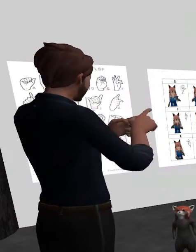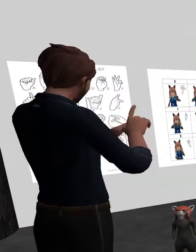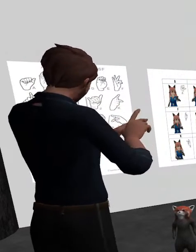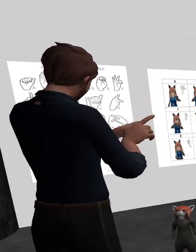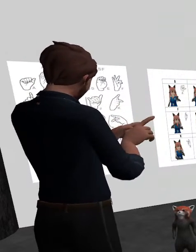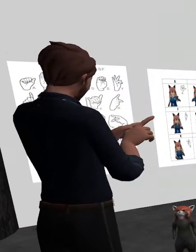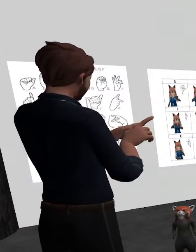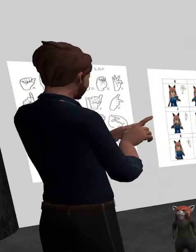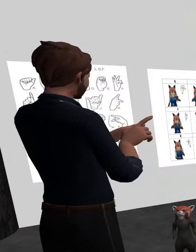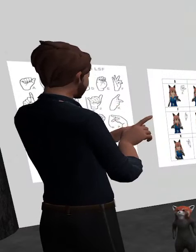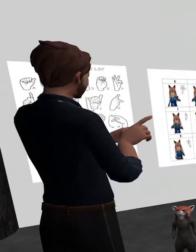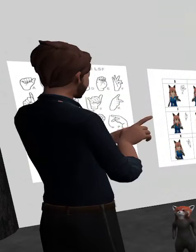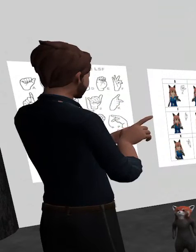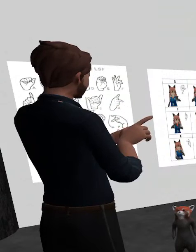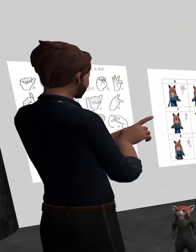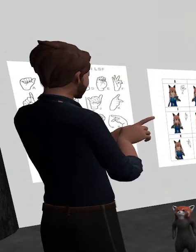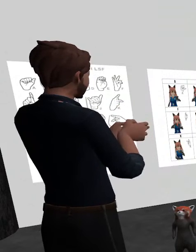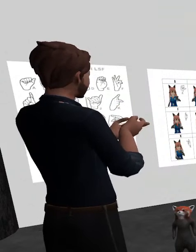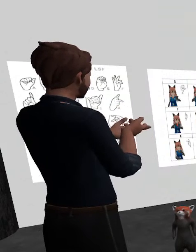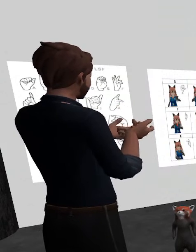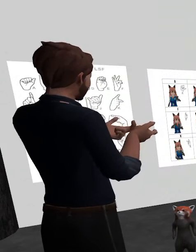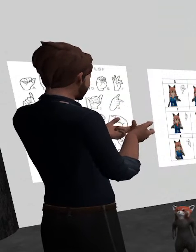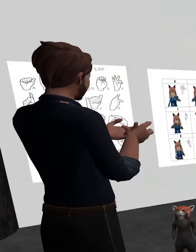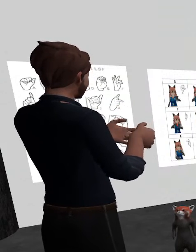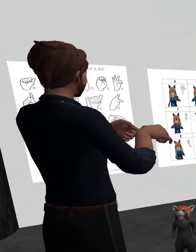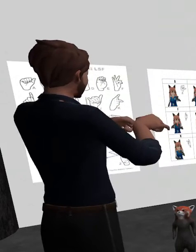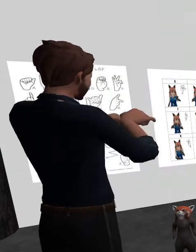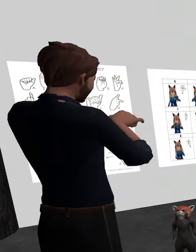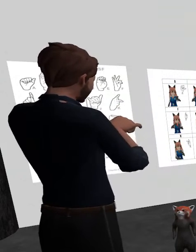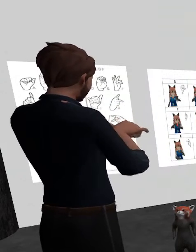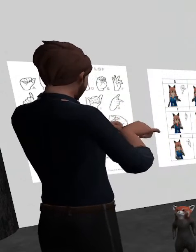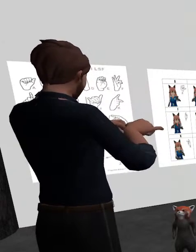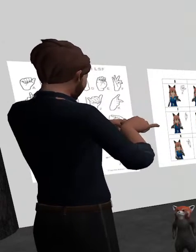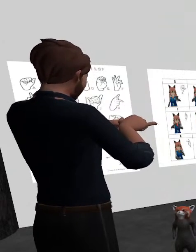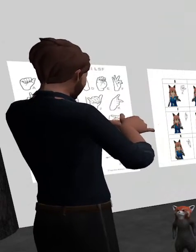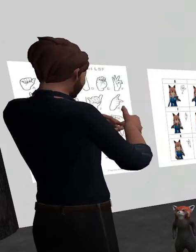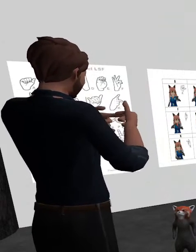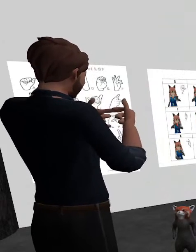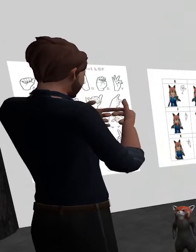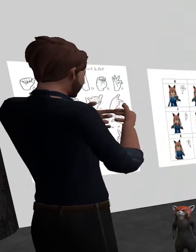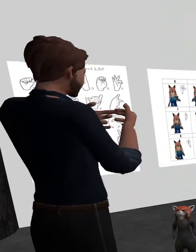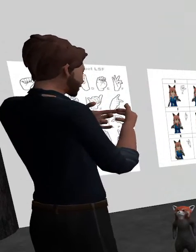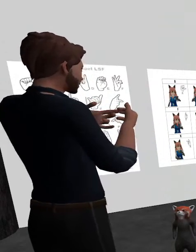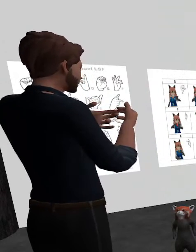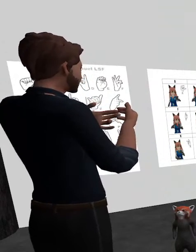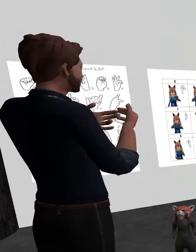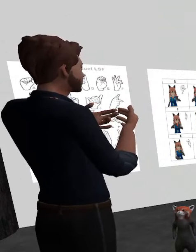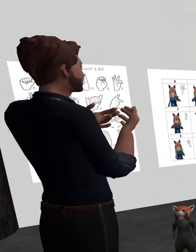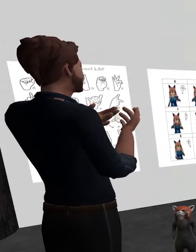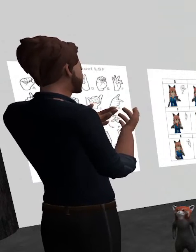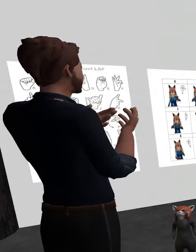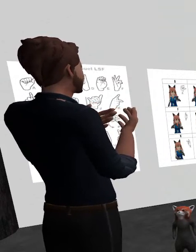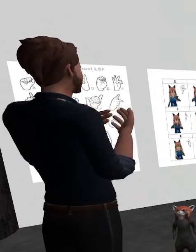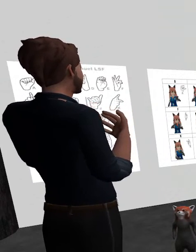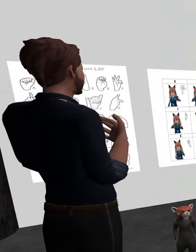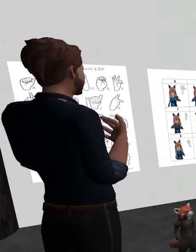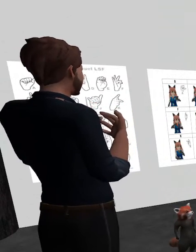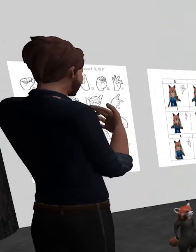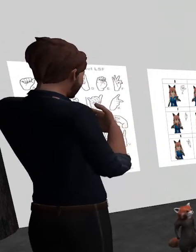vocabulary might be different, there's aspects that are common in all sign languages that, I don't know, maybe there's less of in